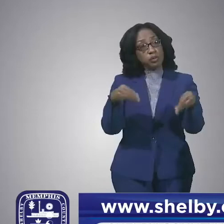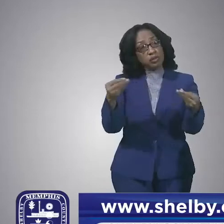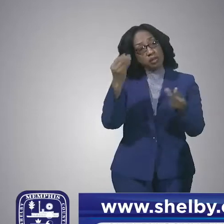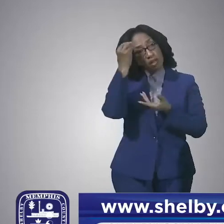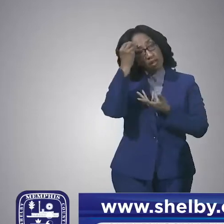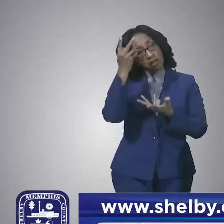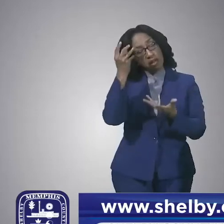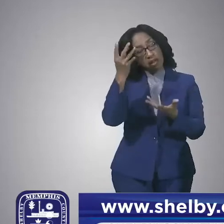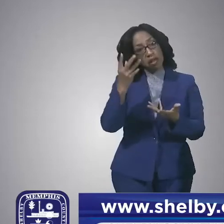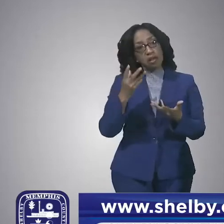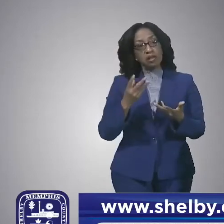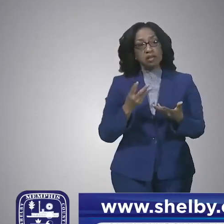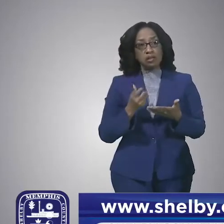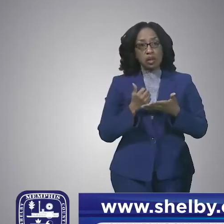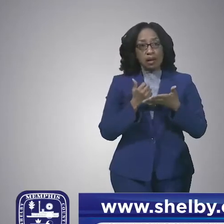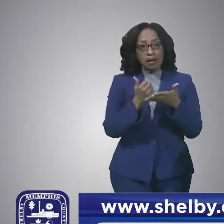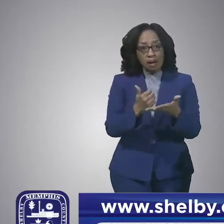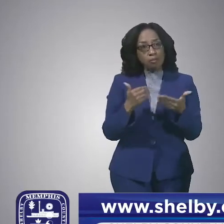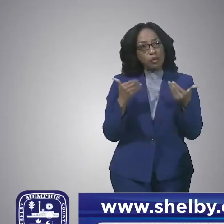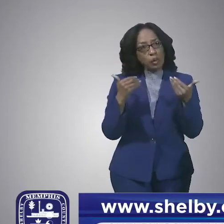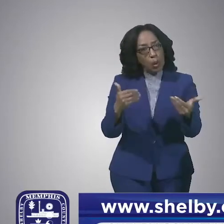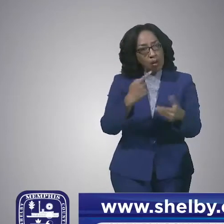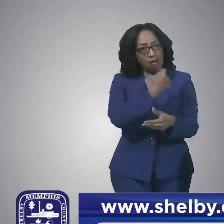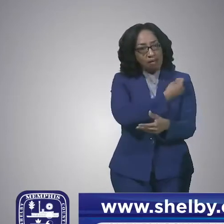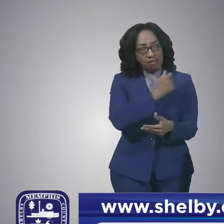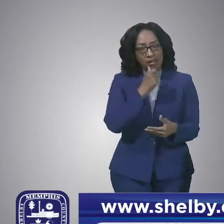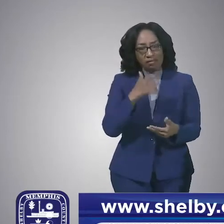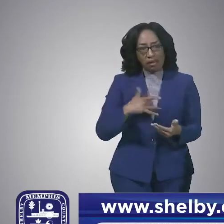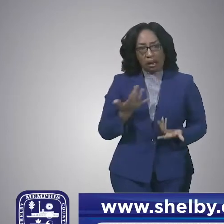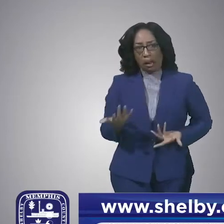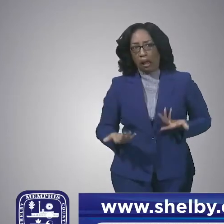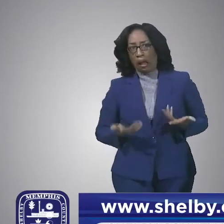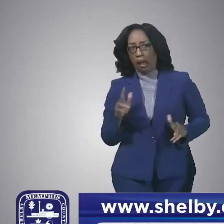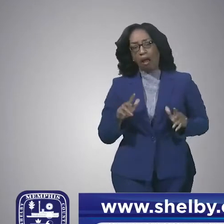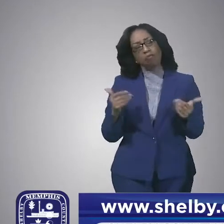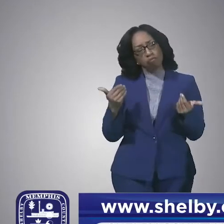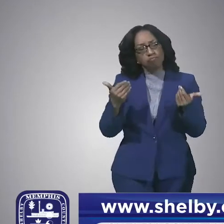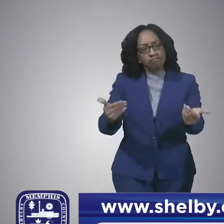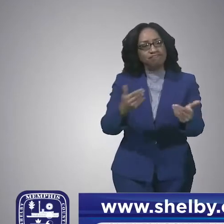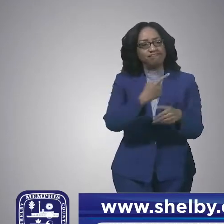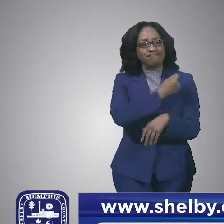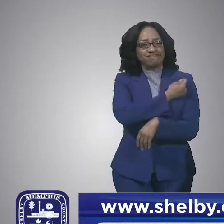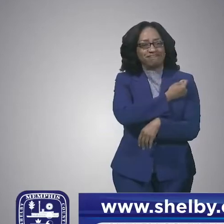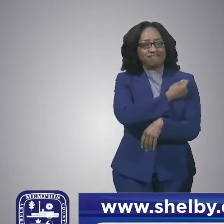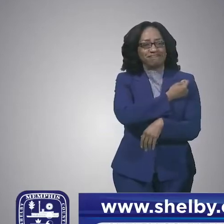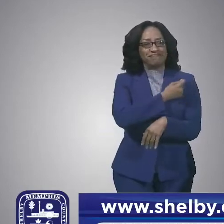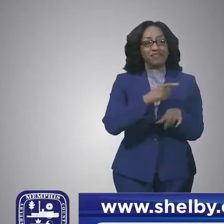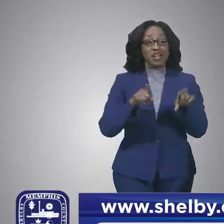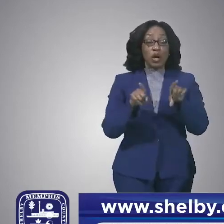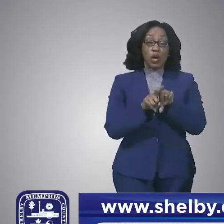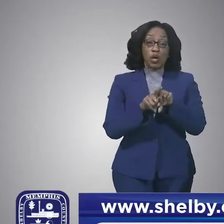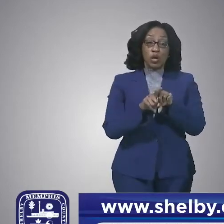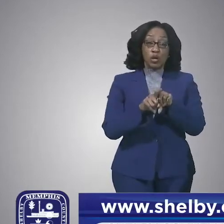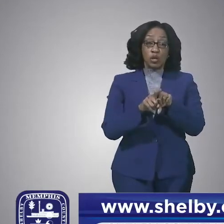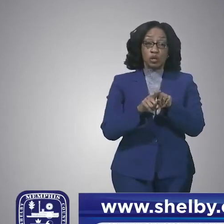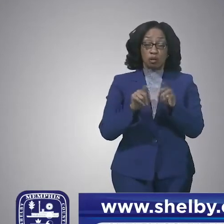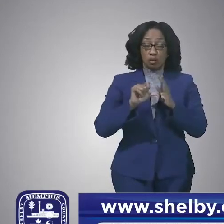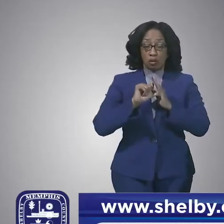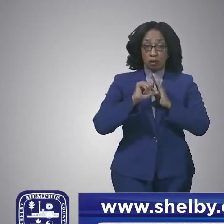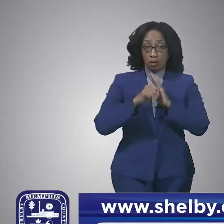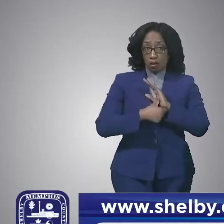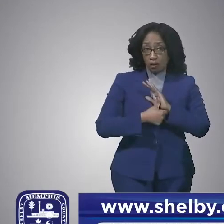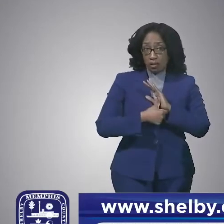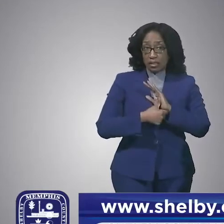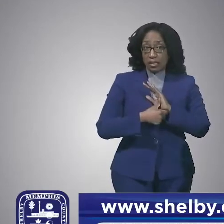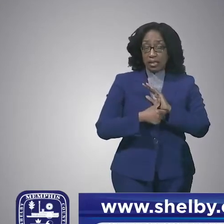to get them over vaccine hesitancy. The last thing I'd like to emphasize is the numbers are coming